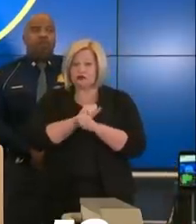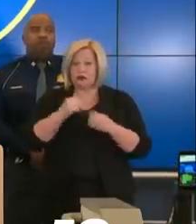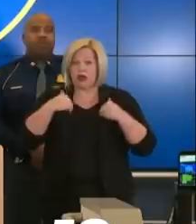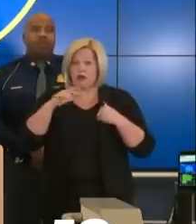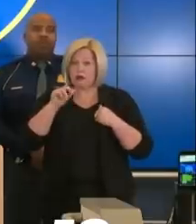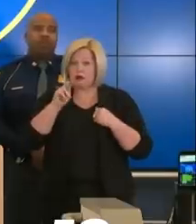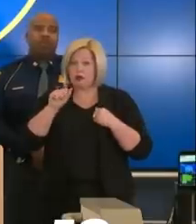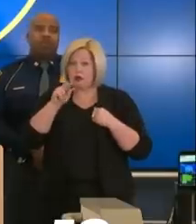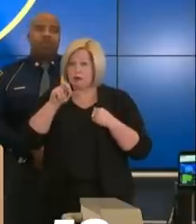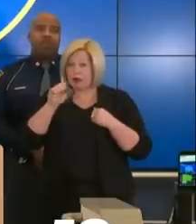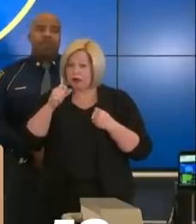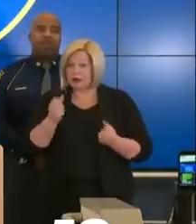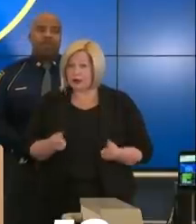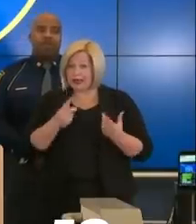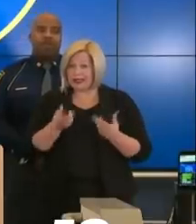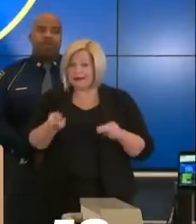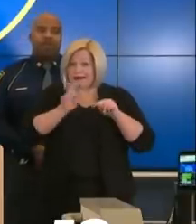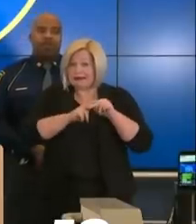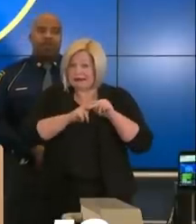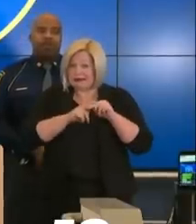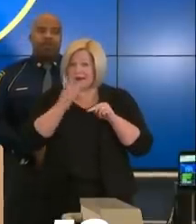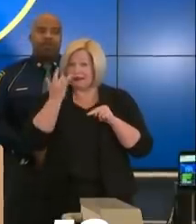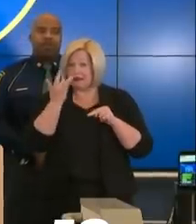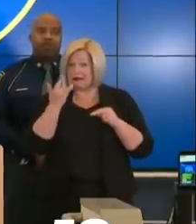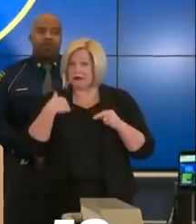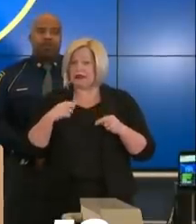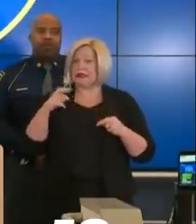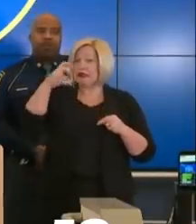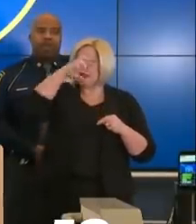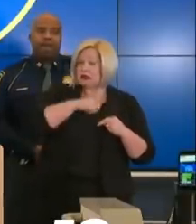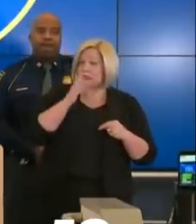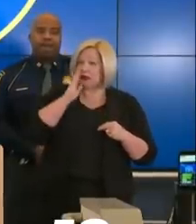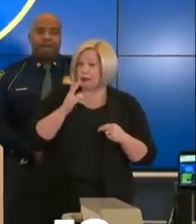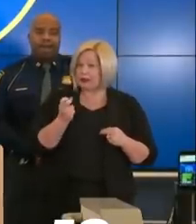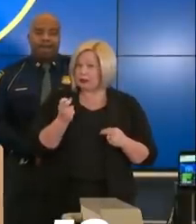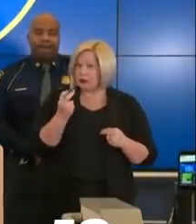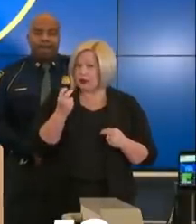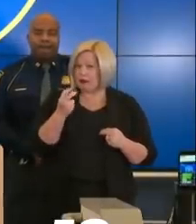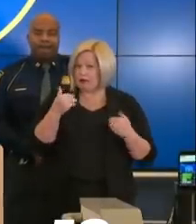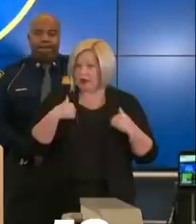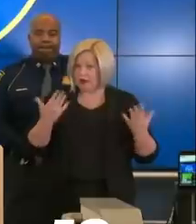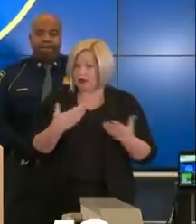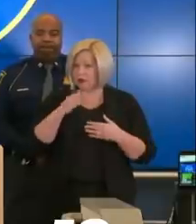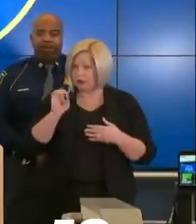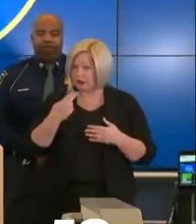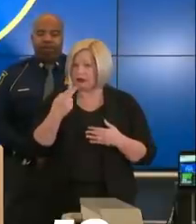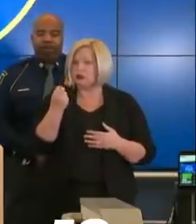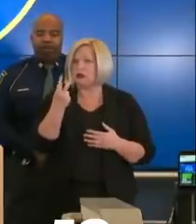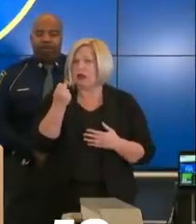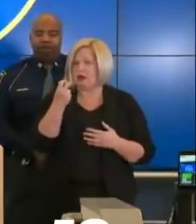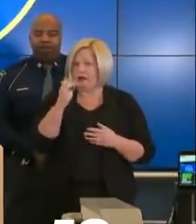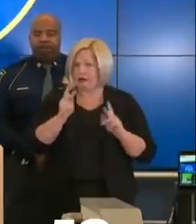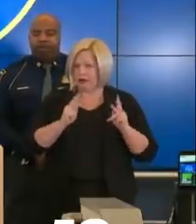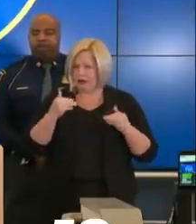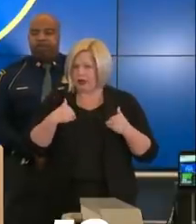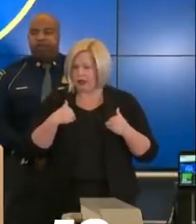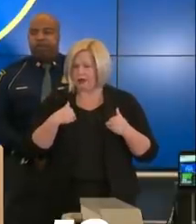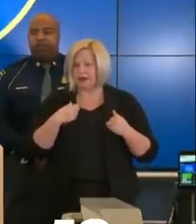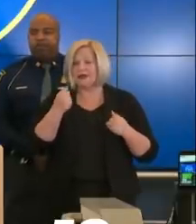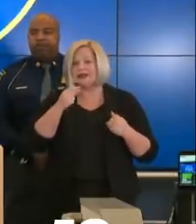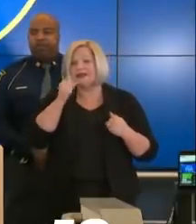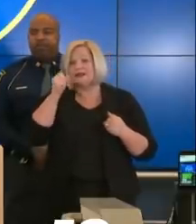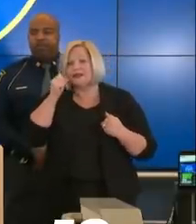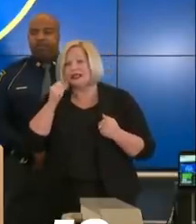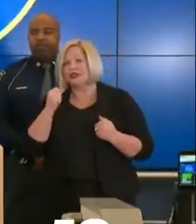As of right now, there are 12 presumptive positive cases in Michigan. We had 2